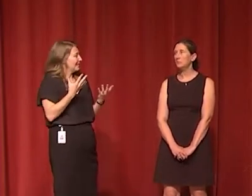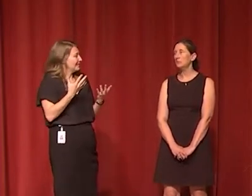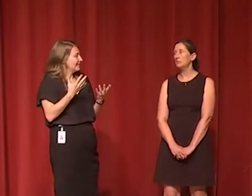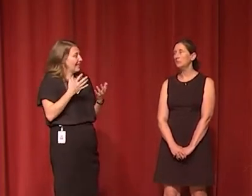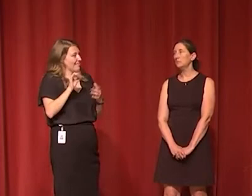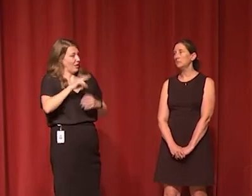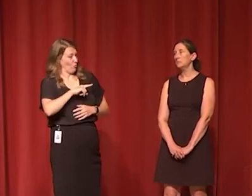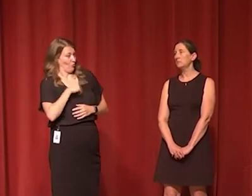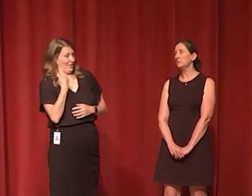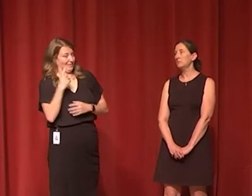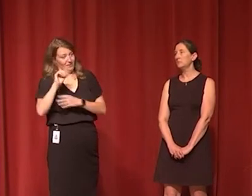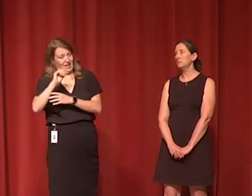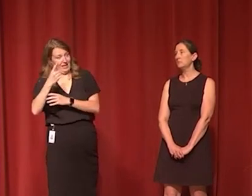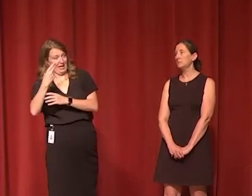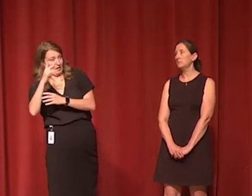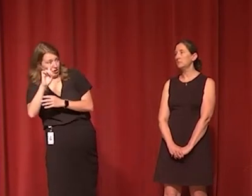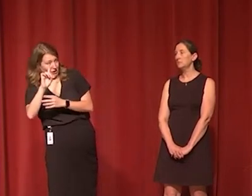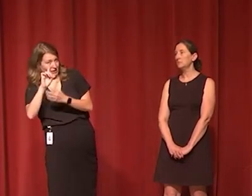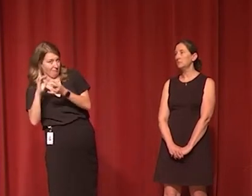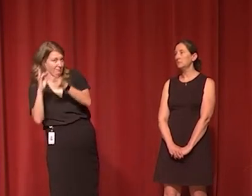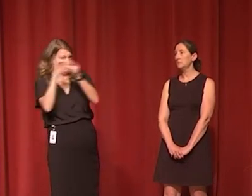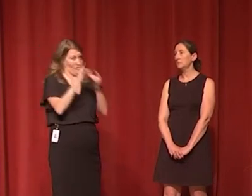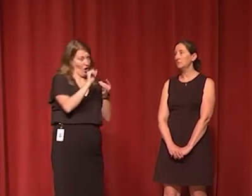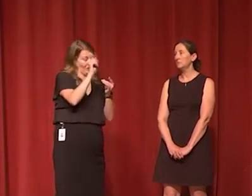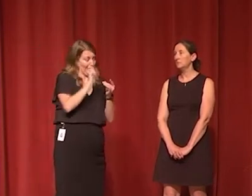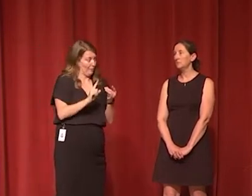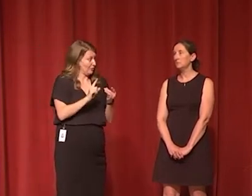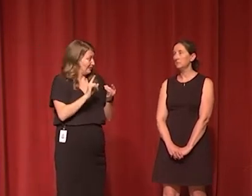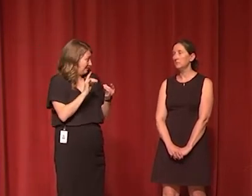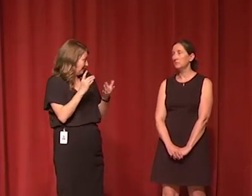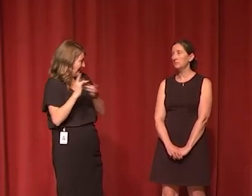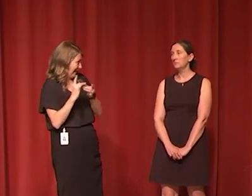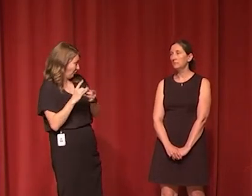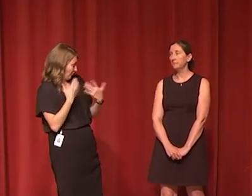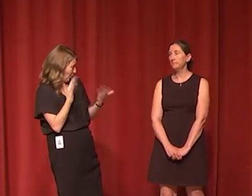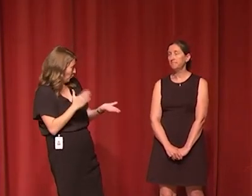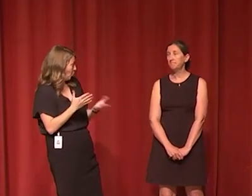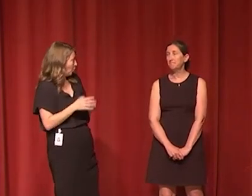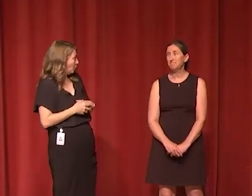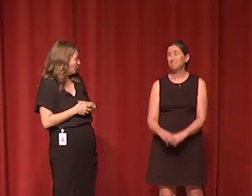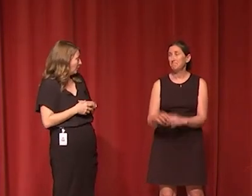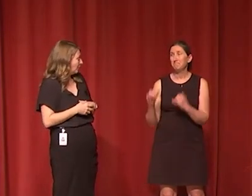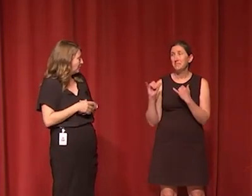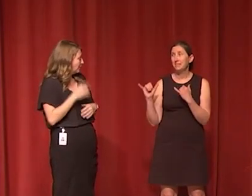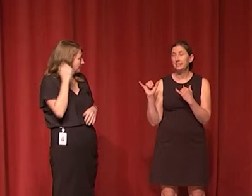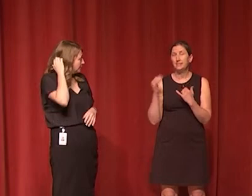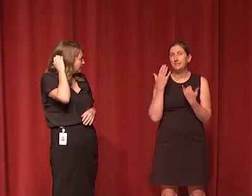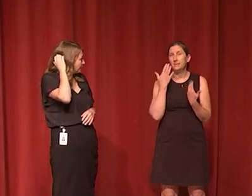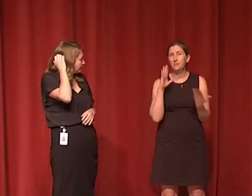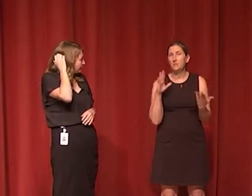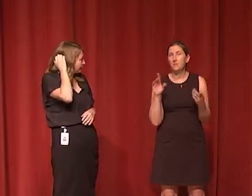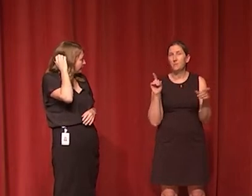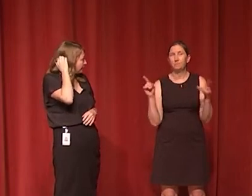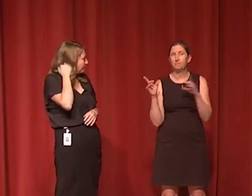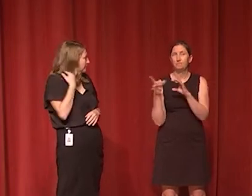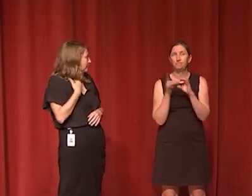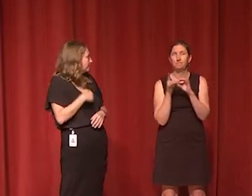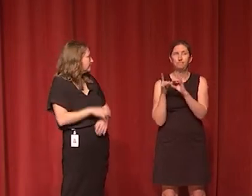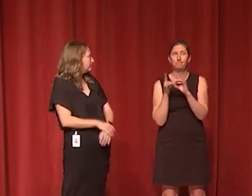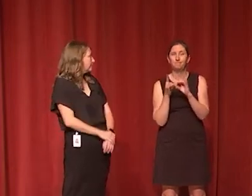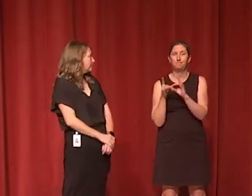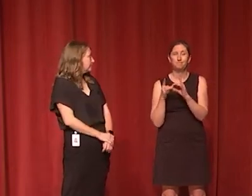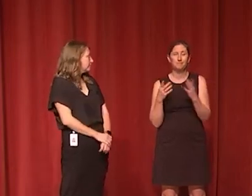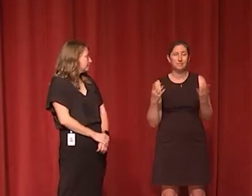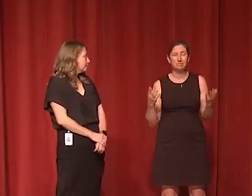the risk between ADHD itself and Alzheimer's disease. Yeah, I don't know either. I think I don't think